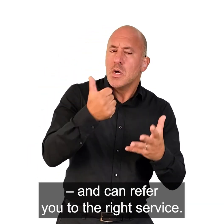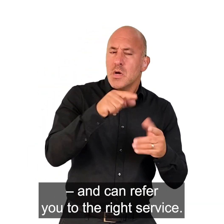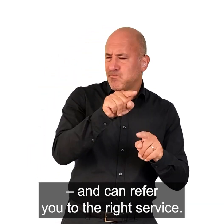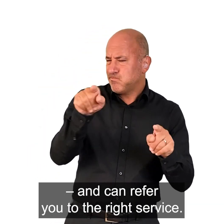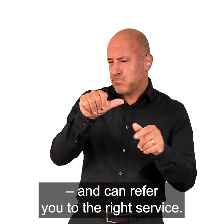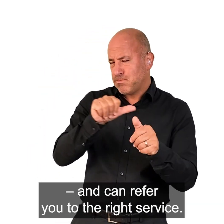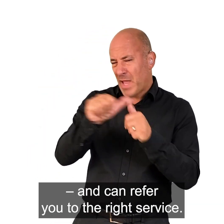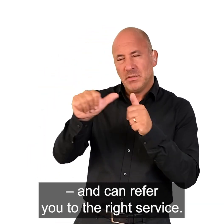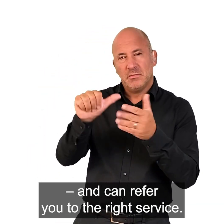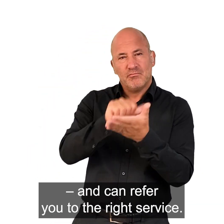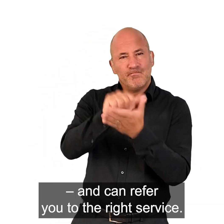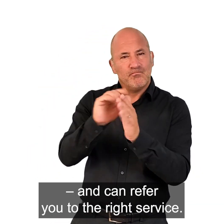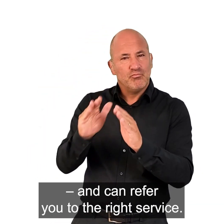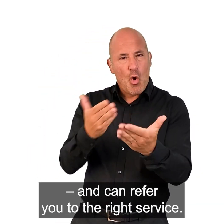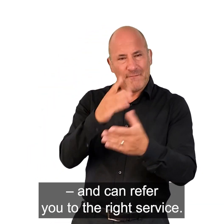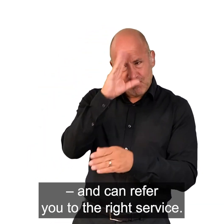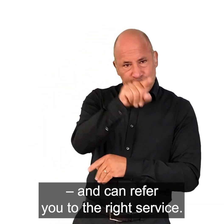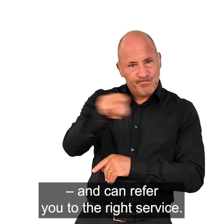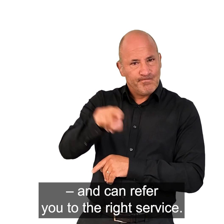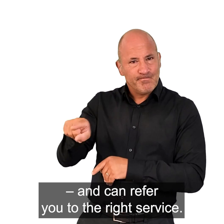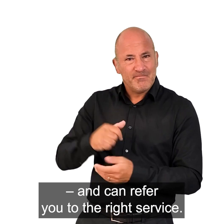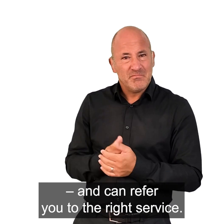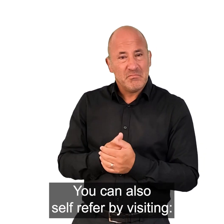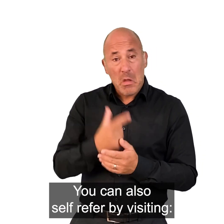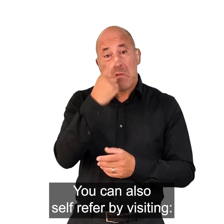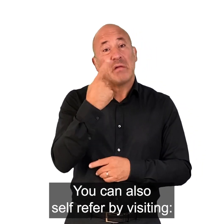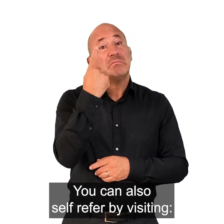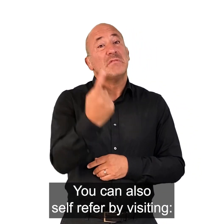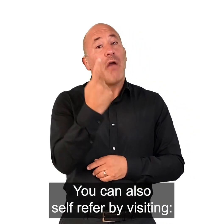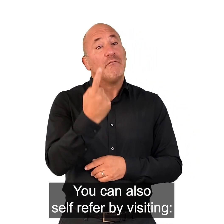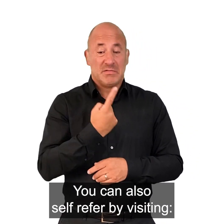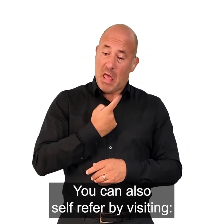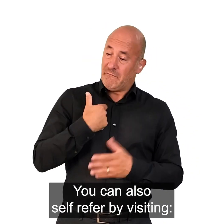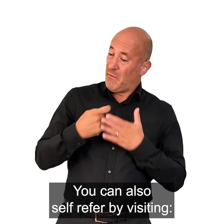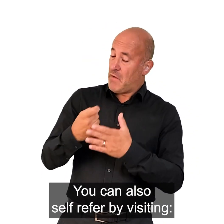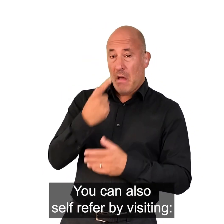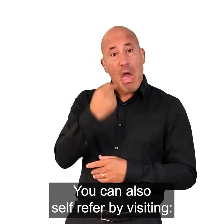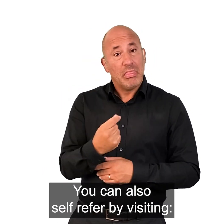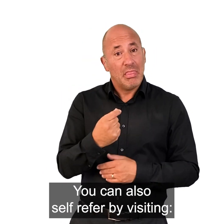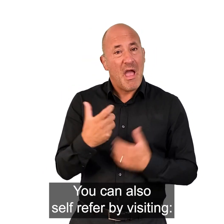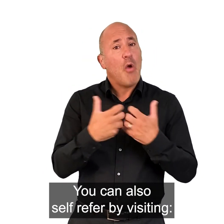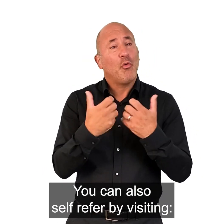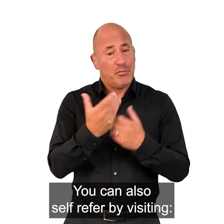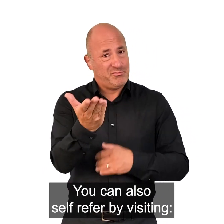refer you to the right service. You can also self-refer by visiting